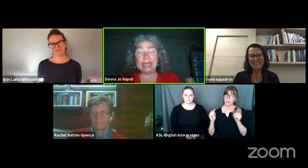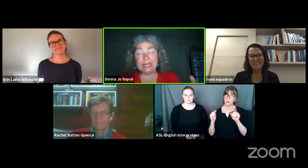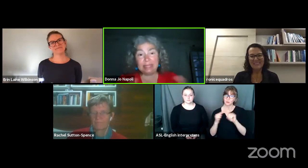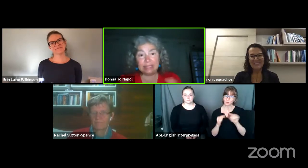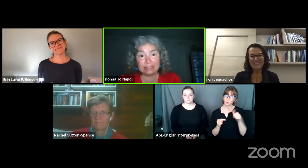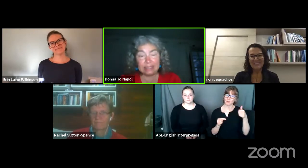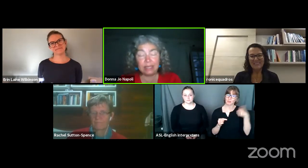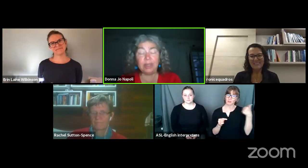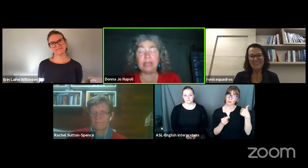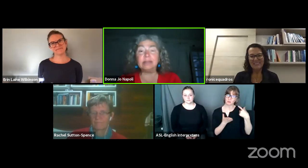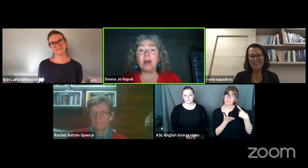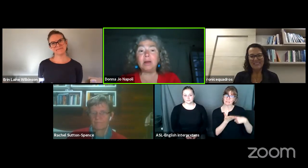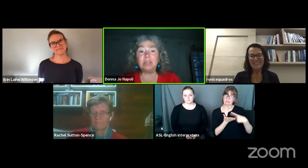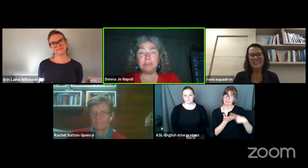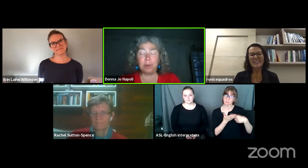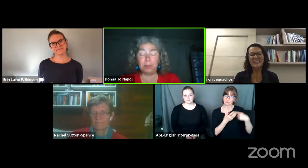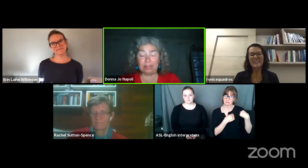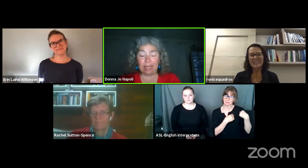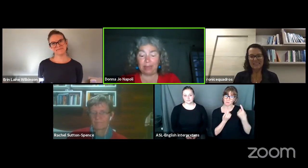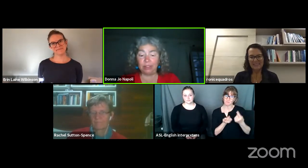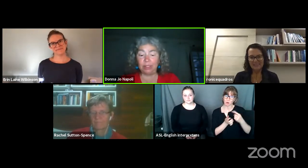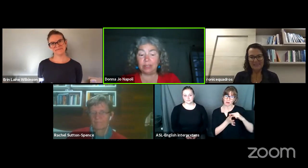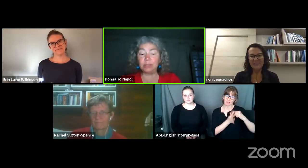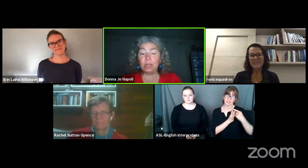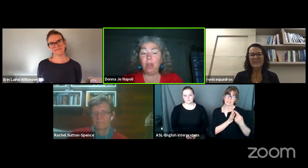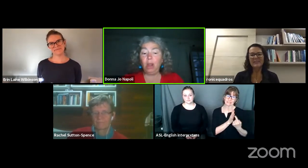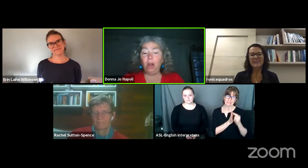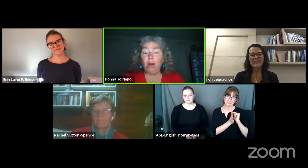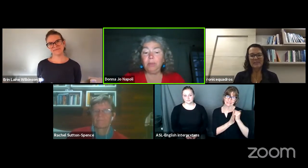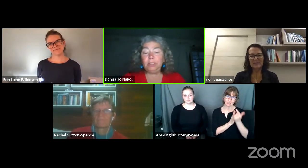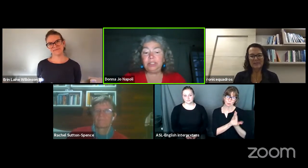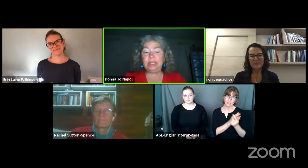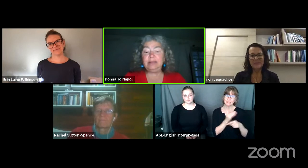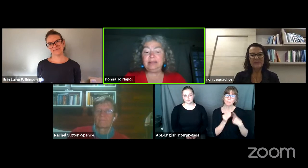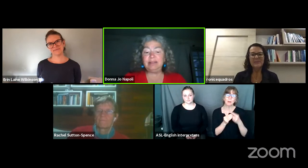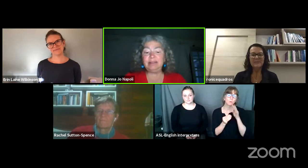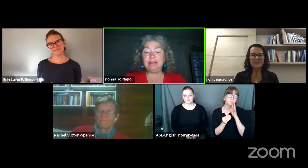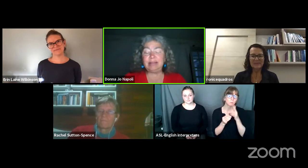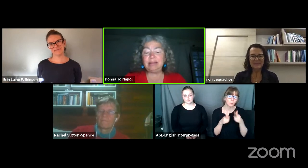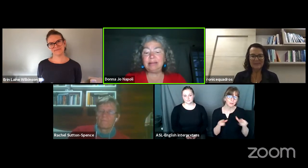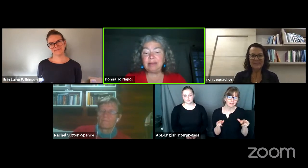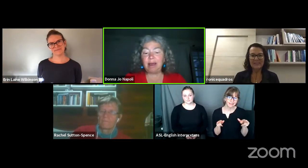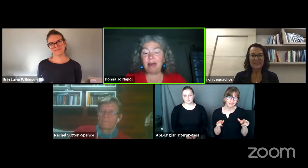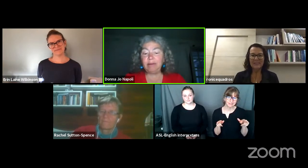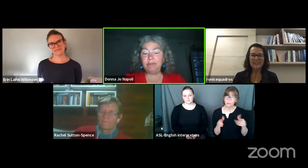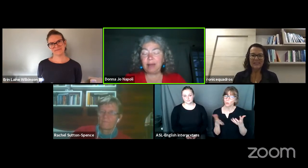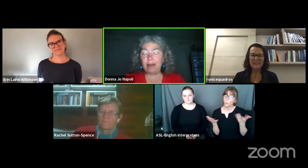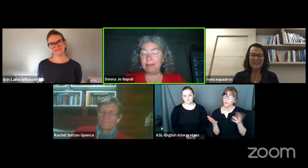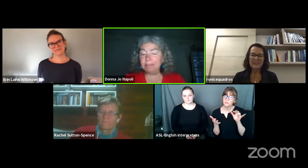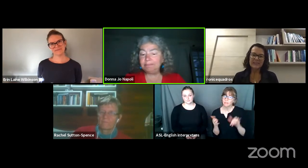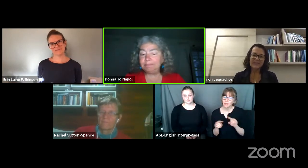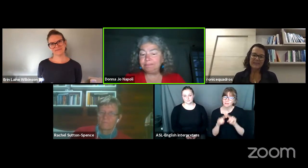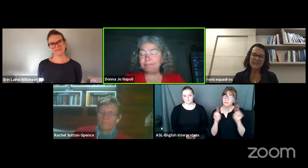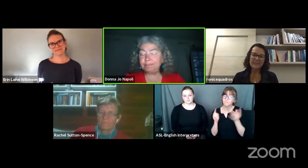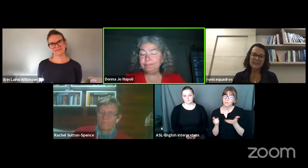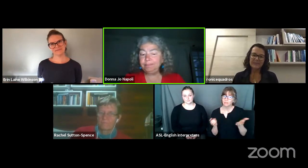looking at in this series on spoken languages, which is the sense of